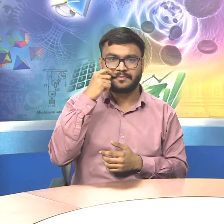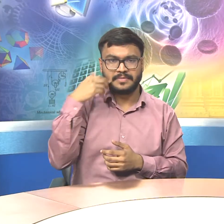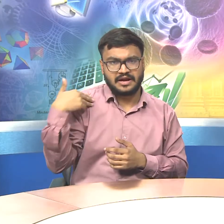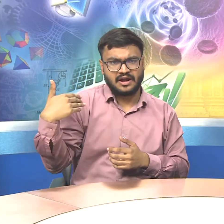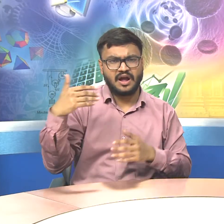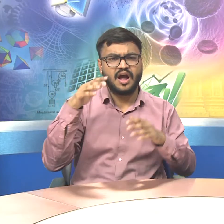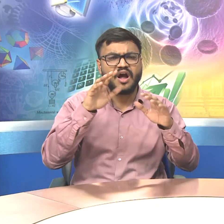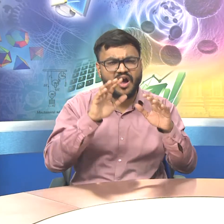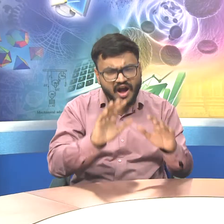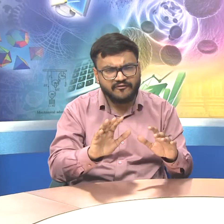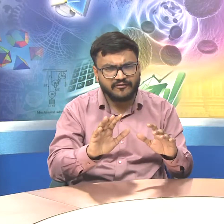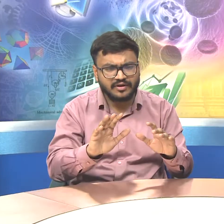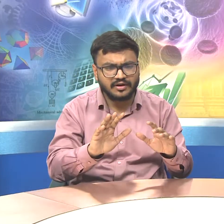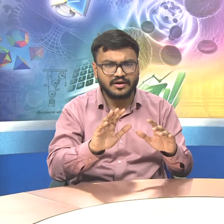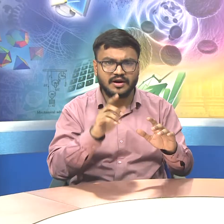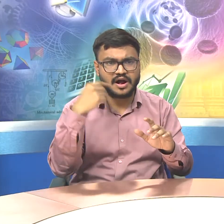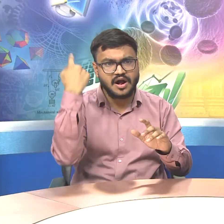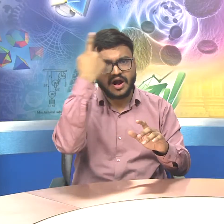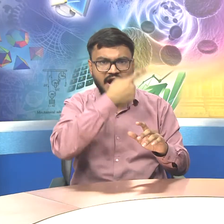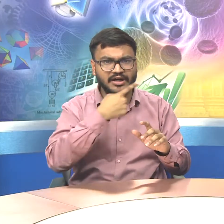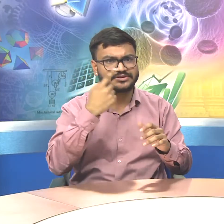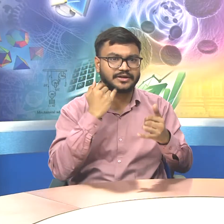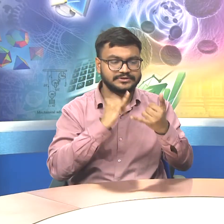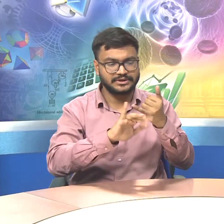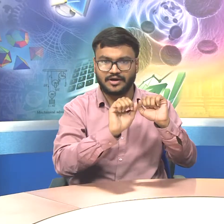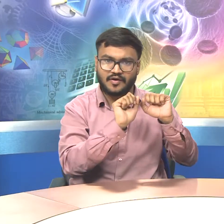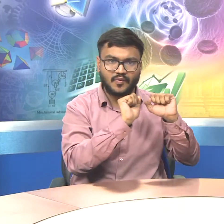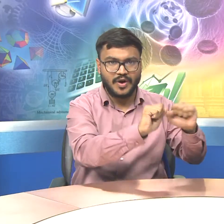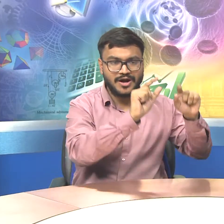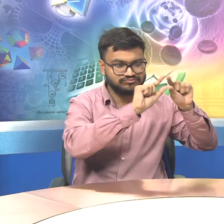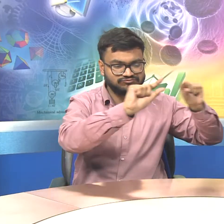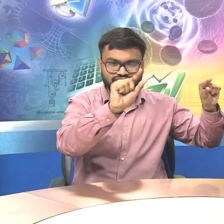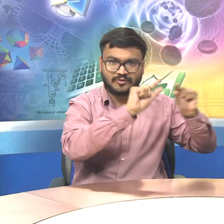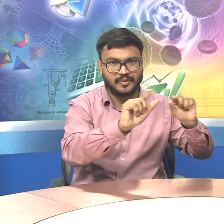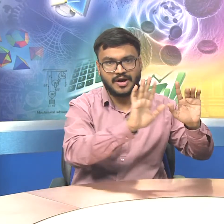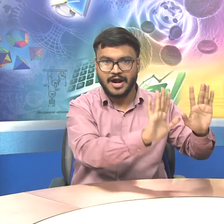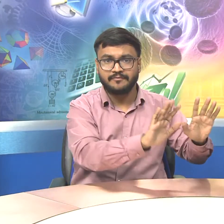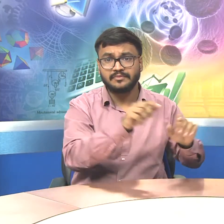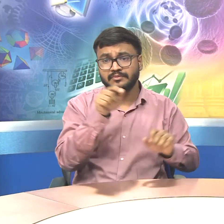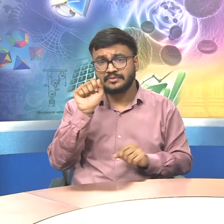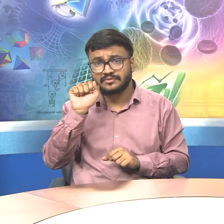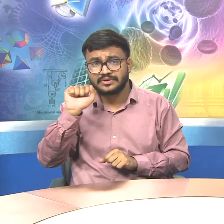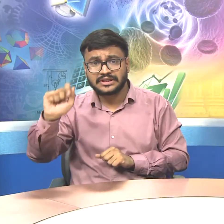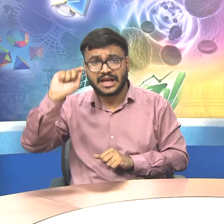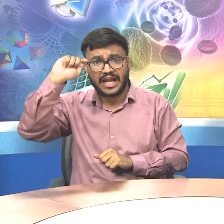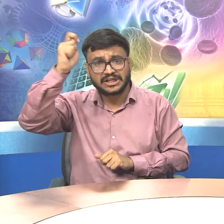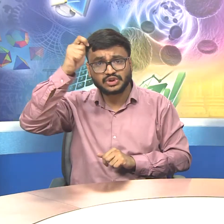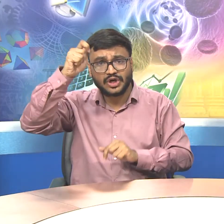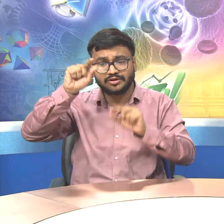In this, ISL grammar rules is followed, where have